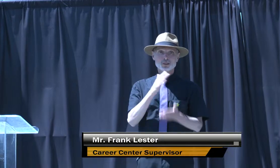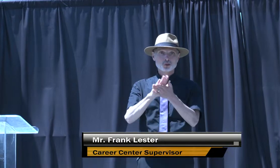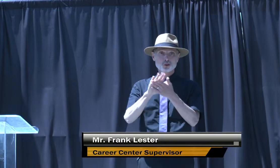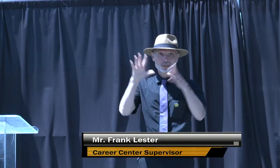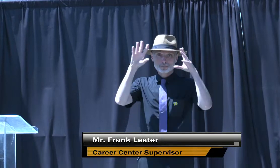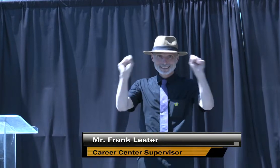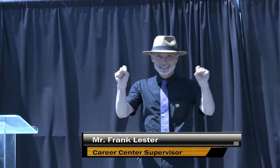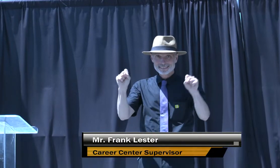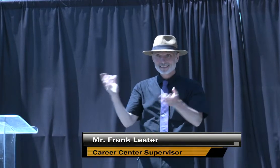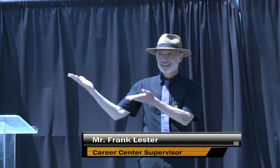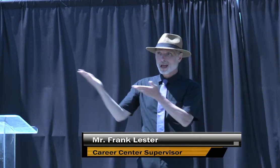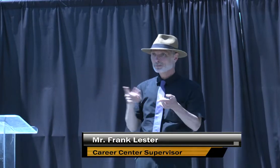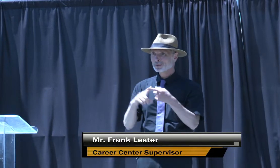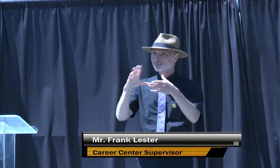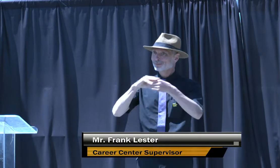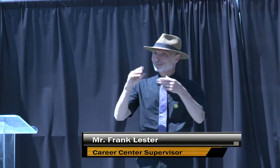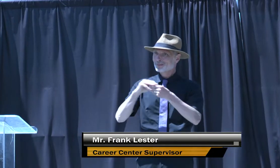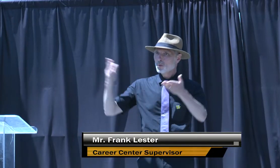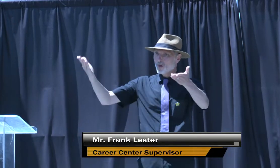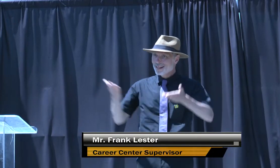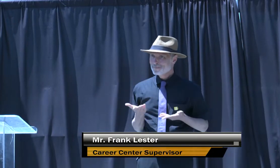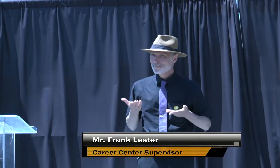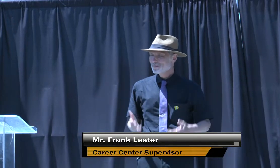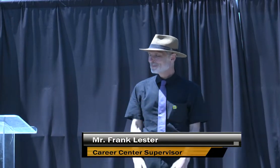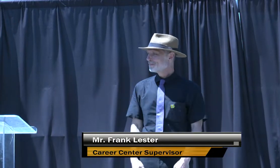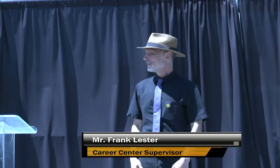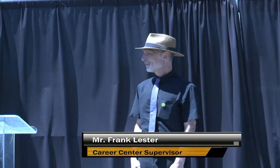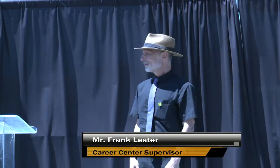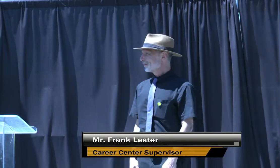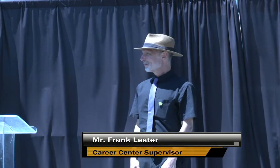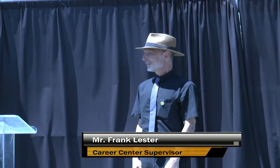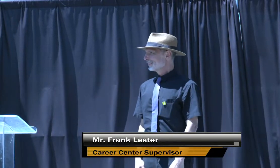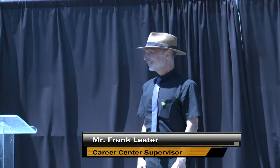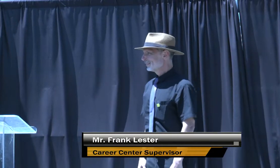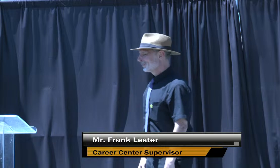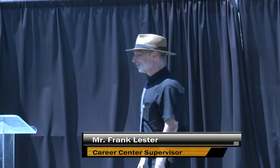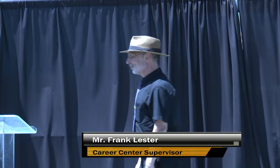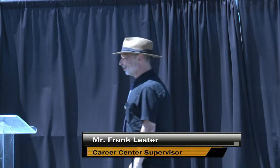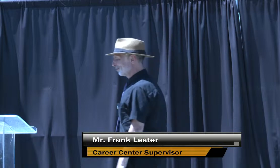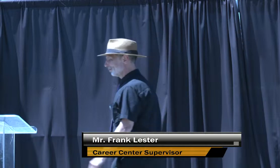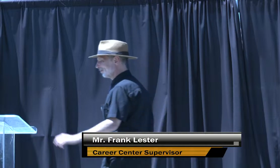Novotny, our school superintendent, and she will give our welcome address.